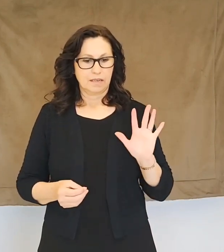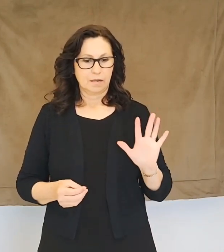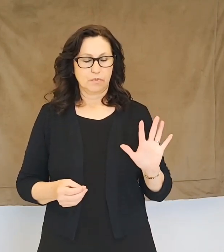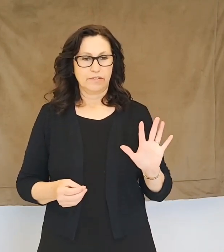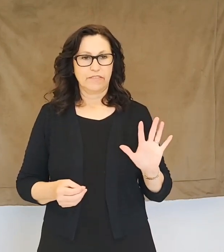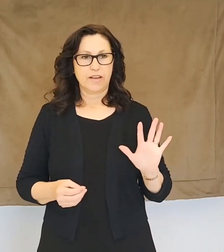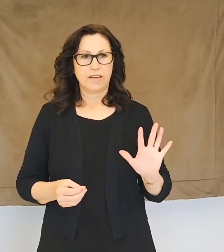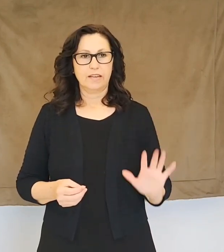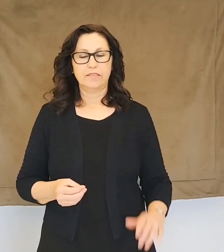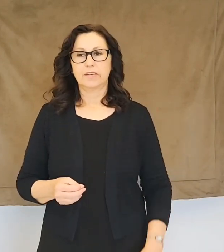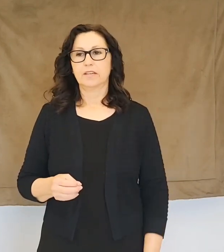Number five.